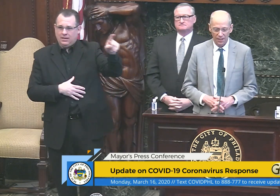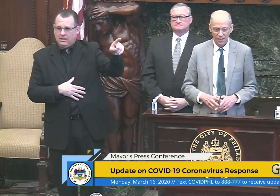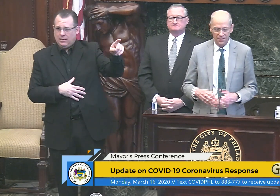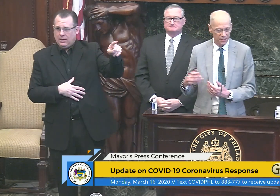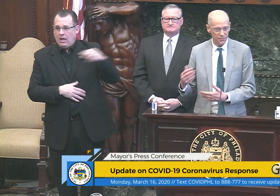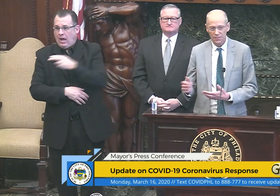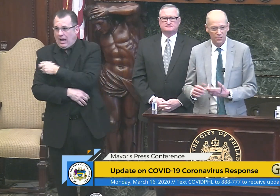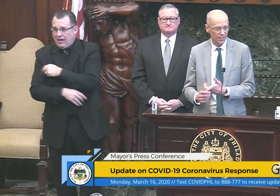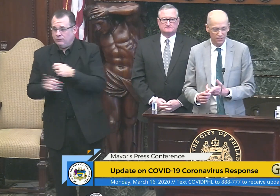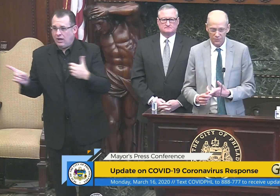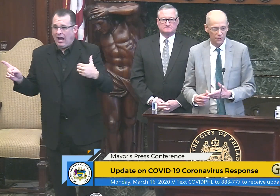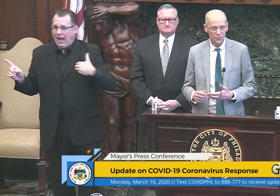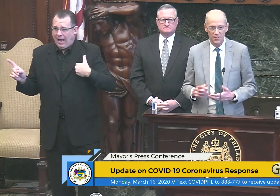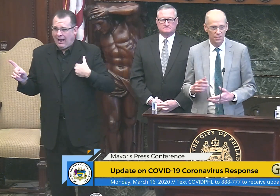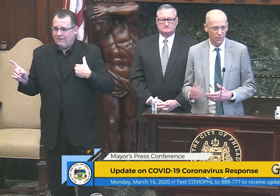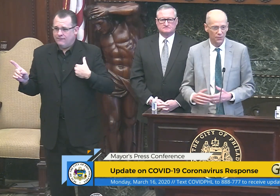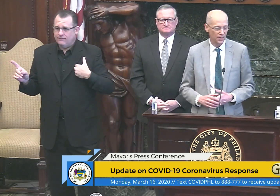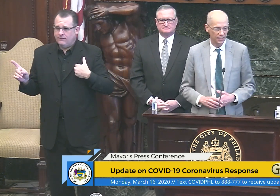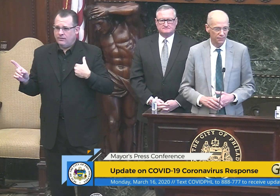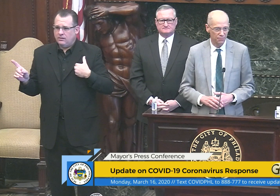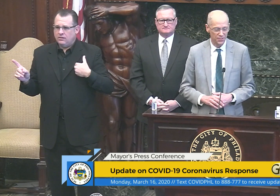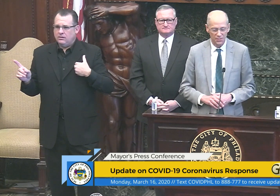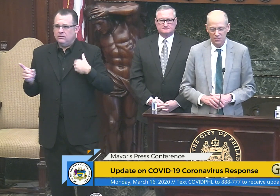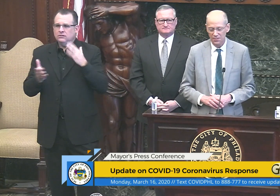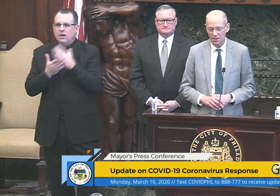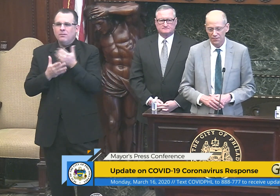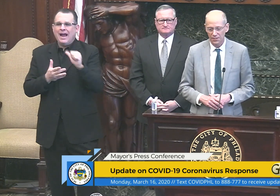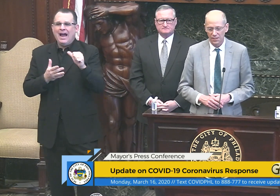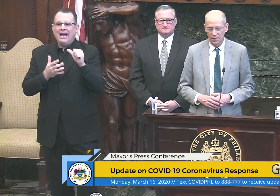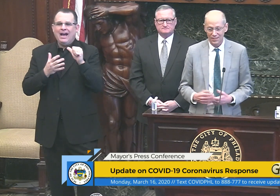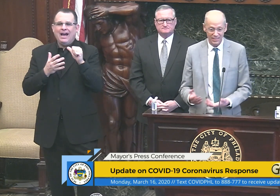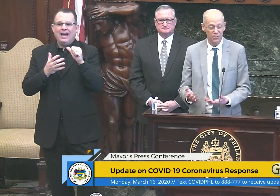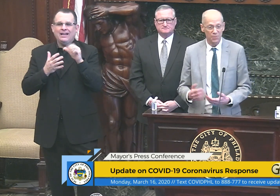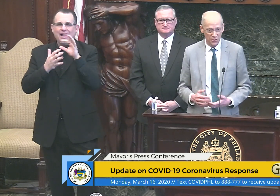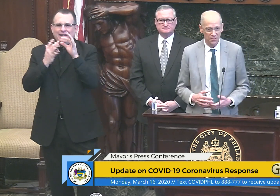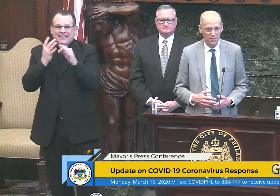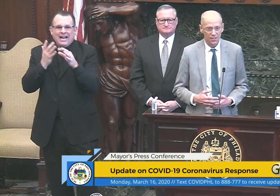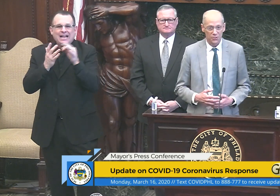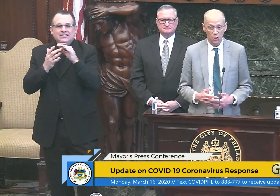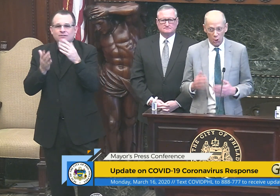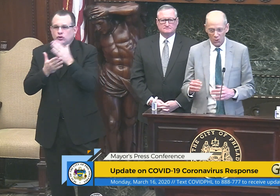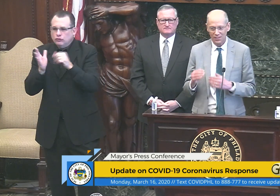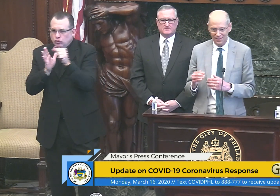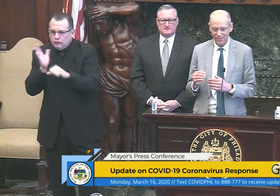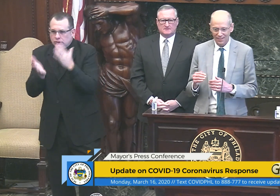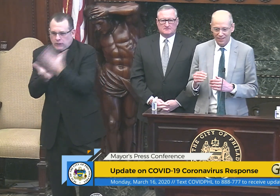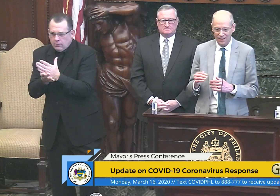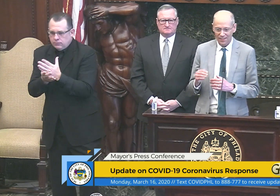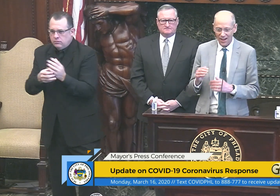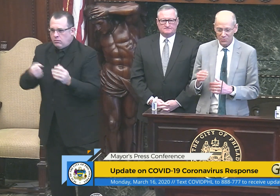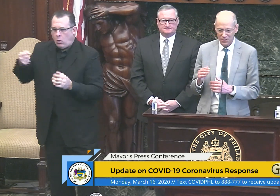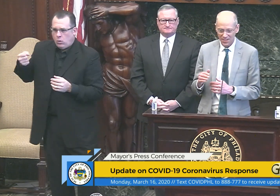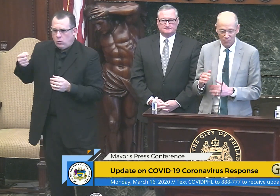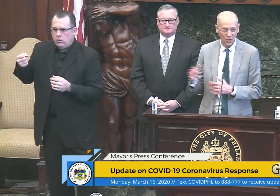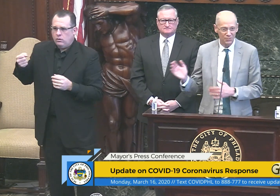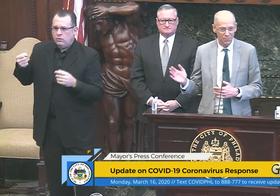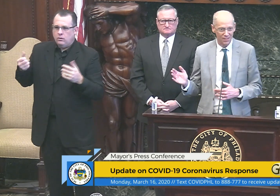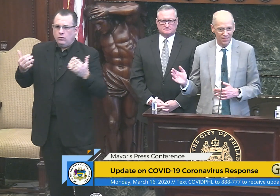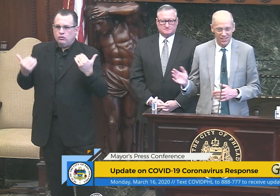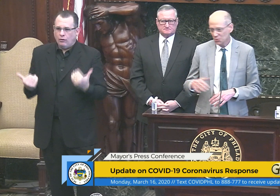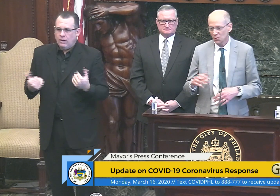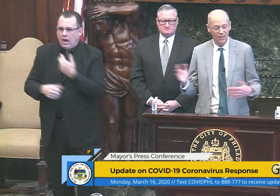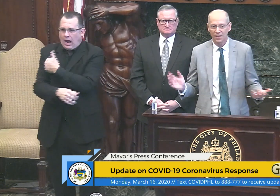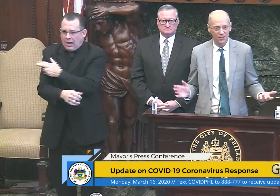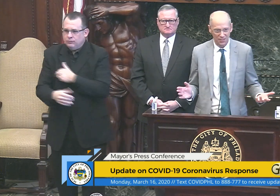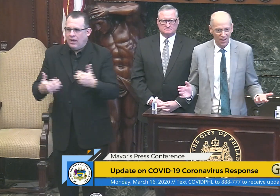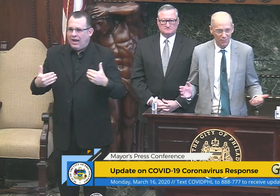have discontinued elective surgeries and other elective procedures and other elective admissions. So currently, the hospitals have more empty beds